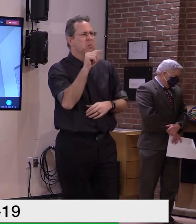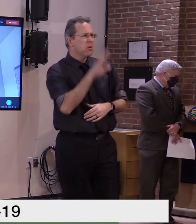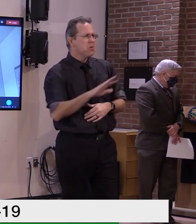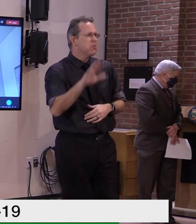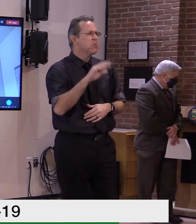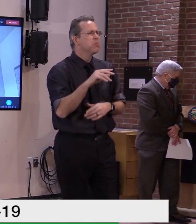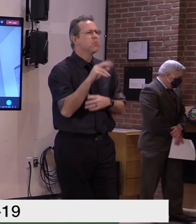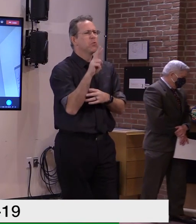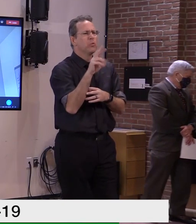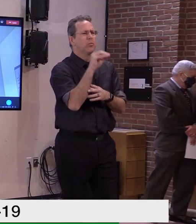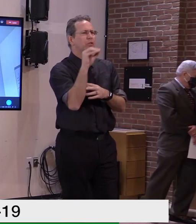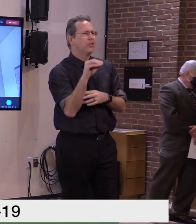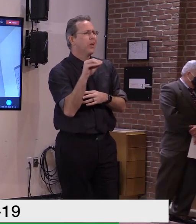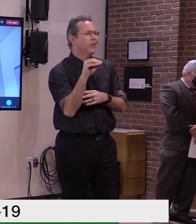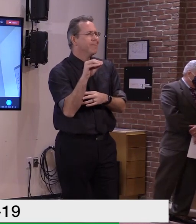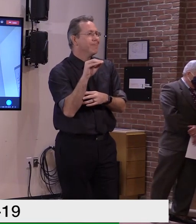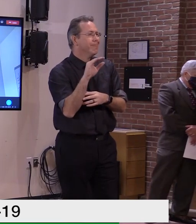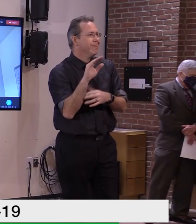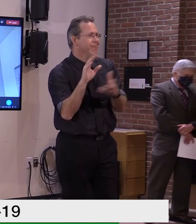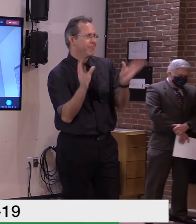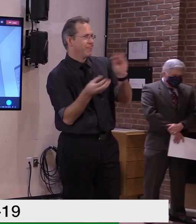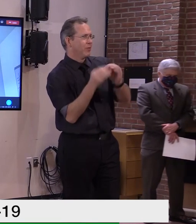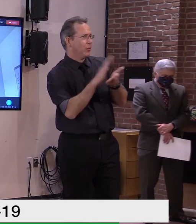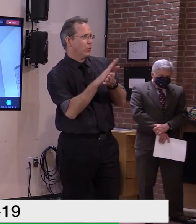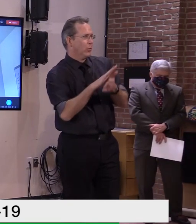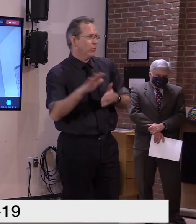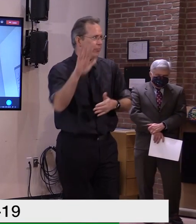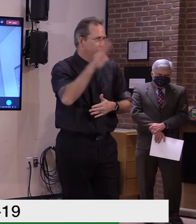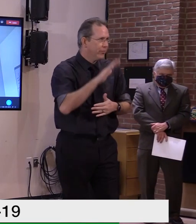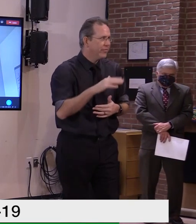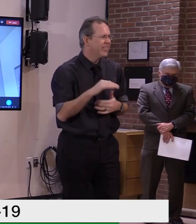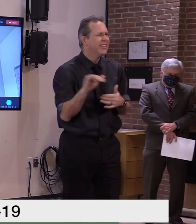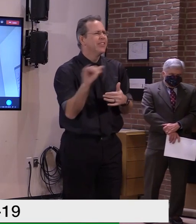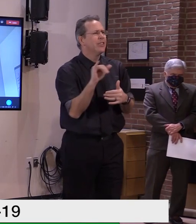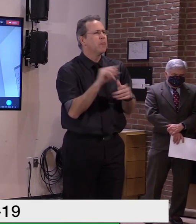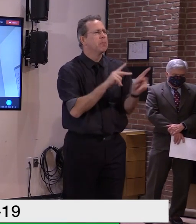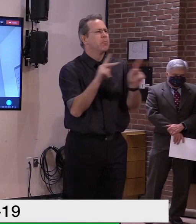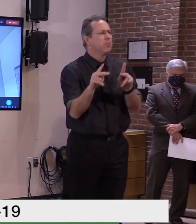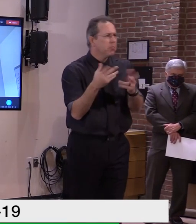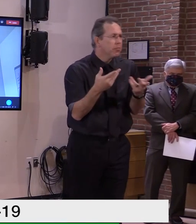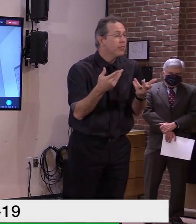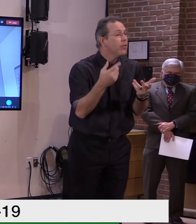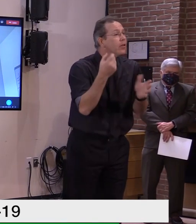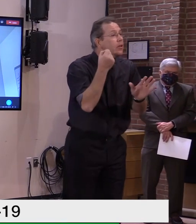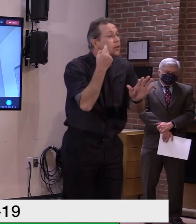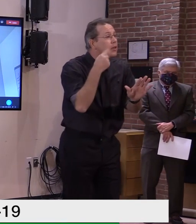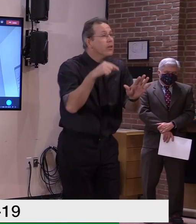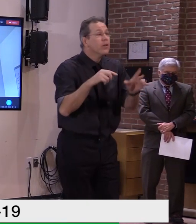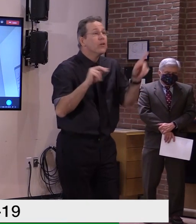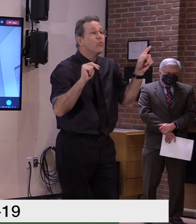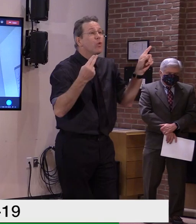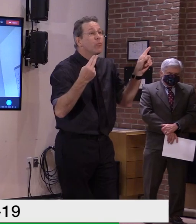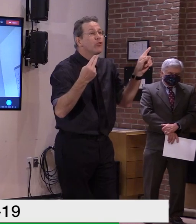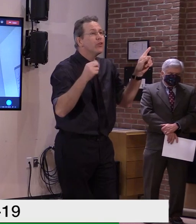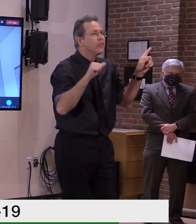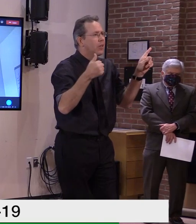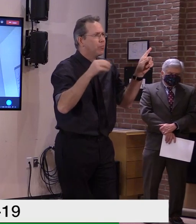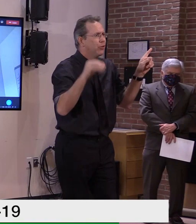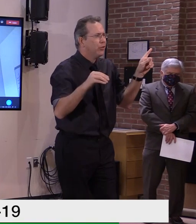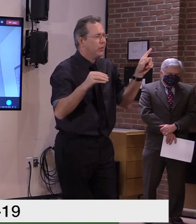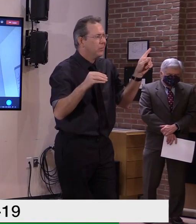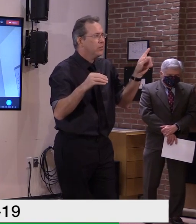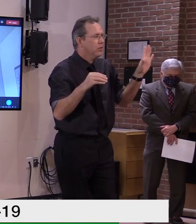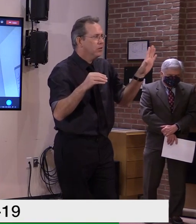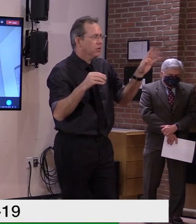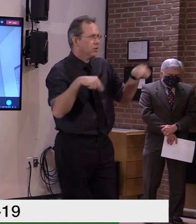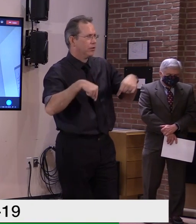favorably to our neighboring states, where New Hampshire has a positivity rate about 10% and Maine about 7%.